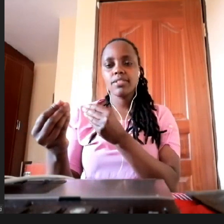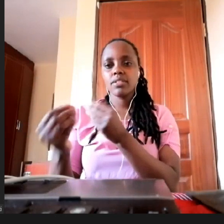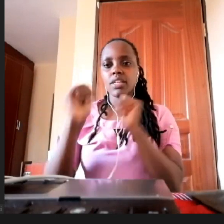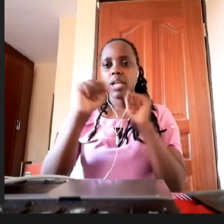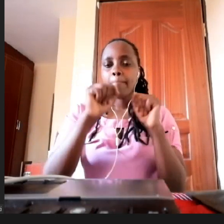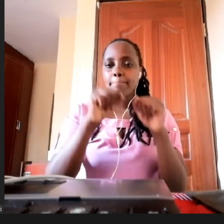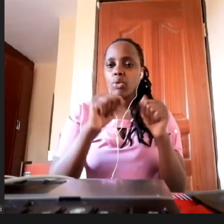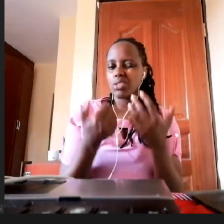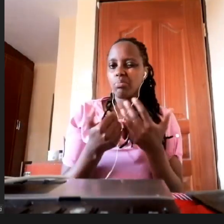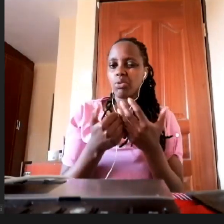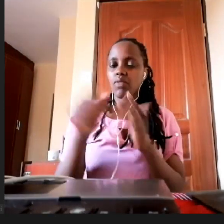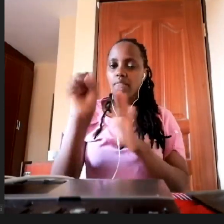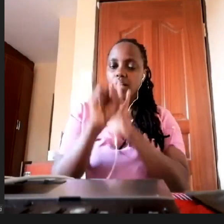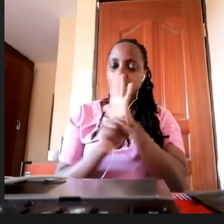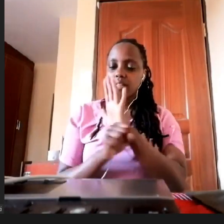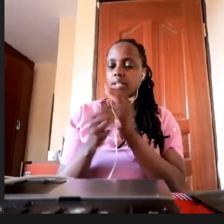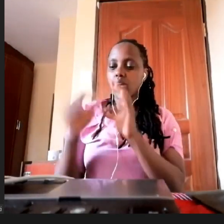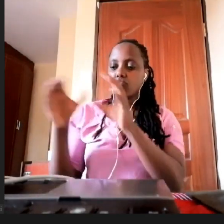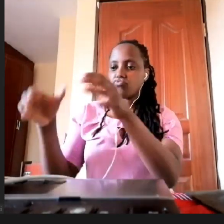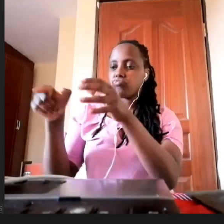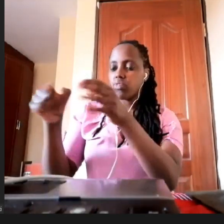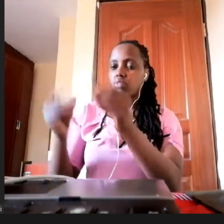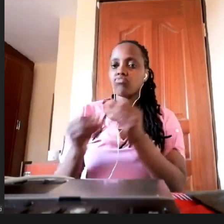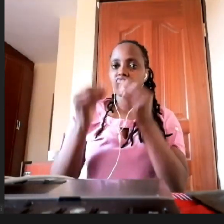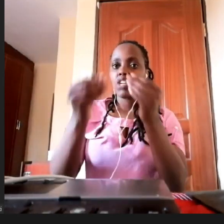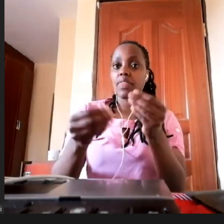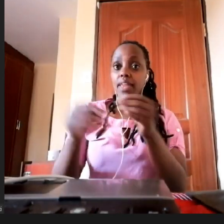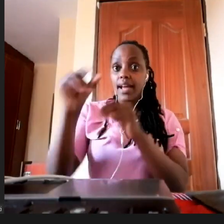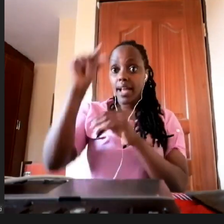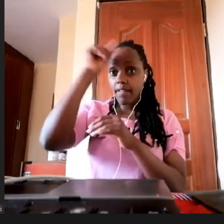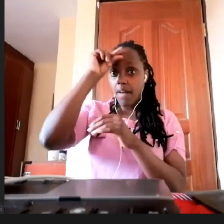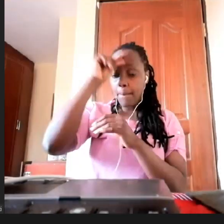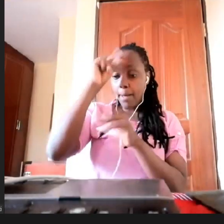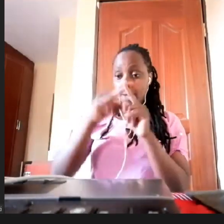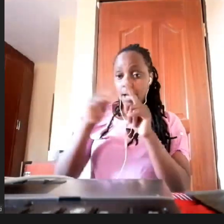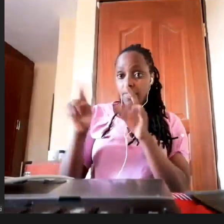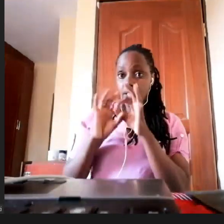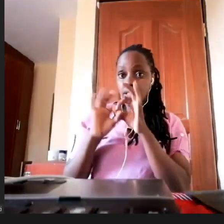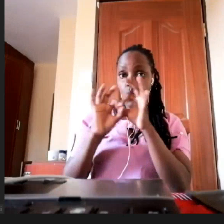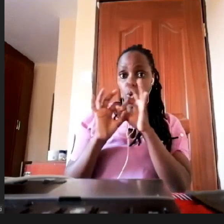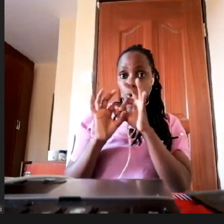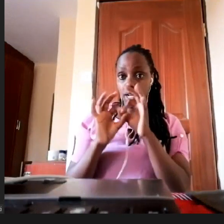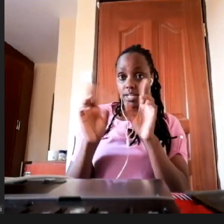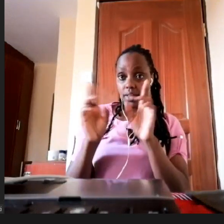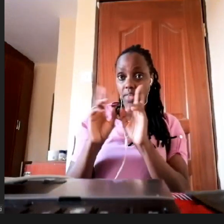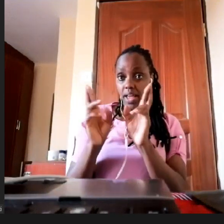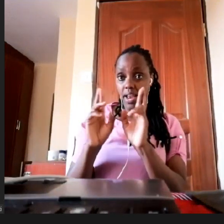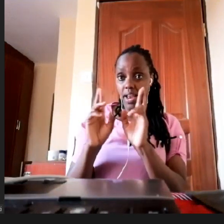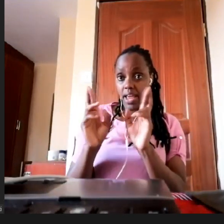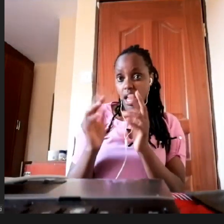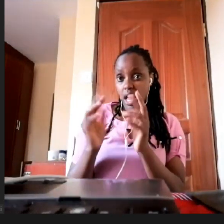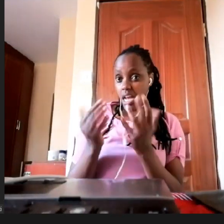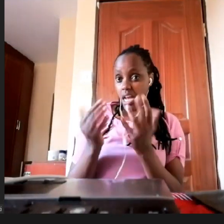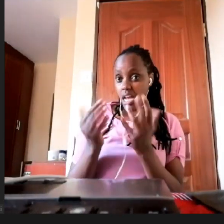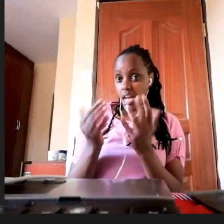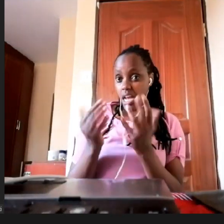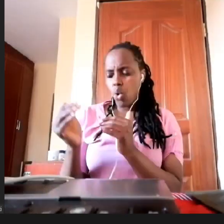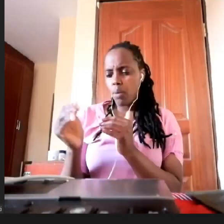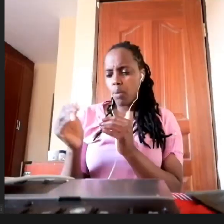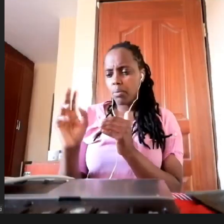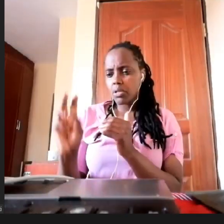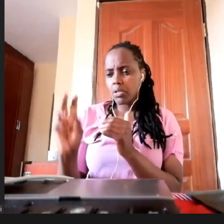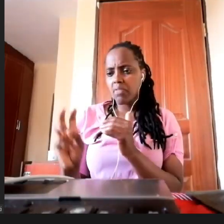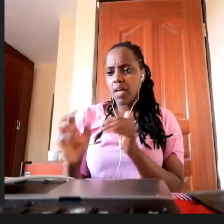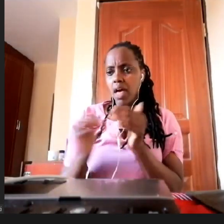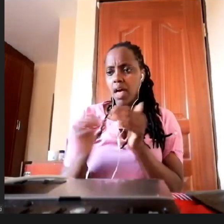state party presents its report. But then these coalitions of the willing kind of die after the reporting